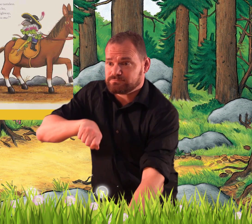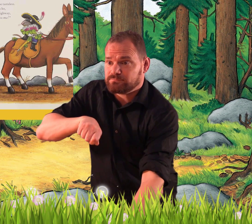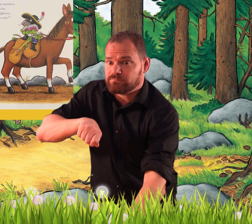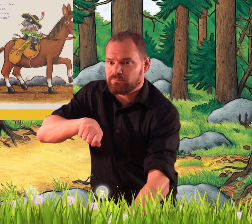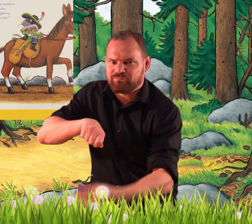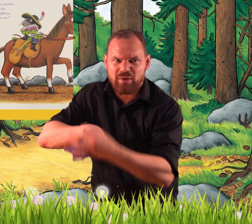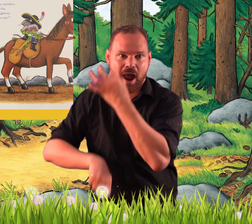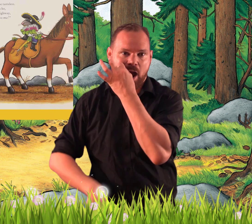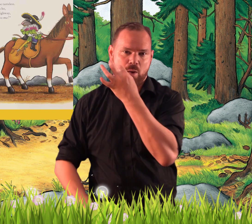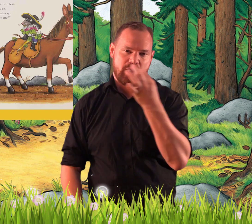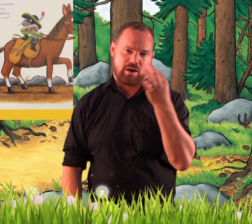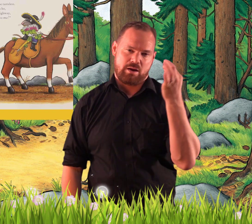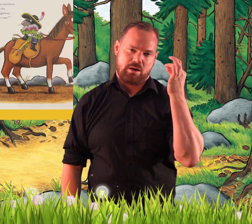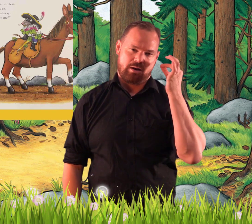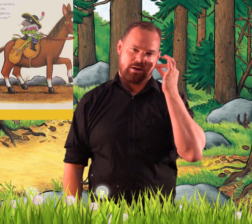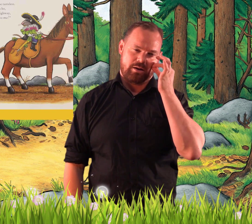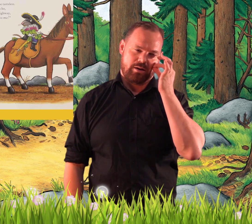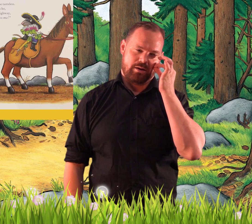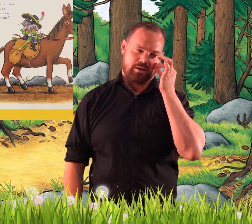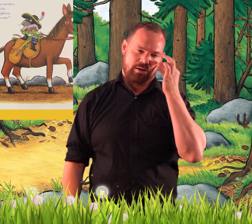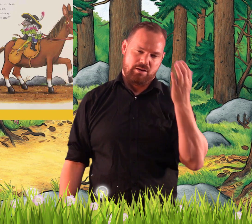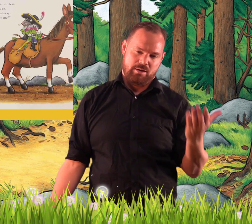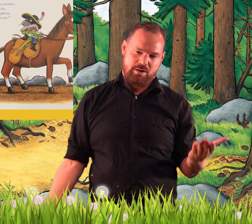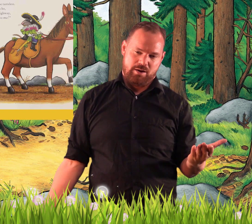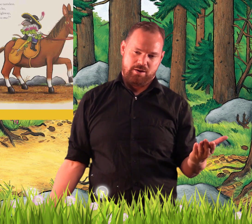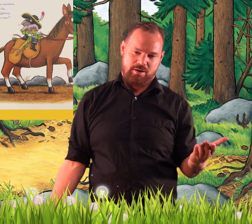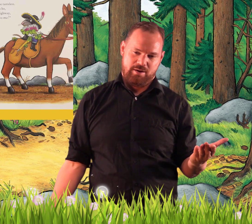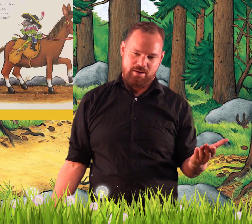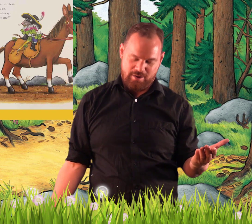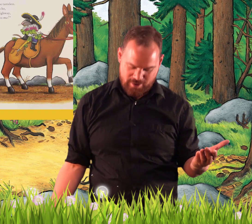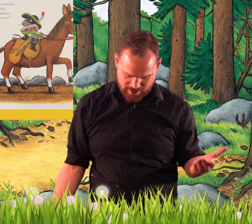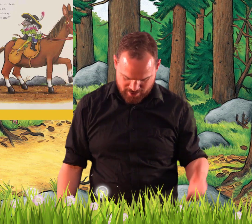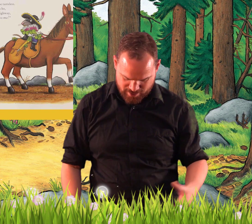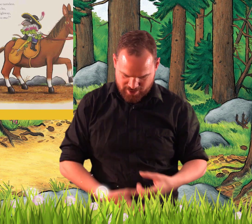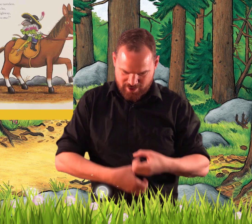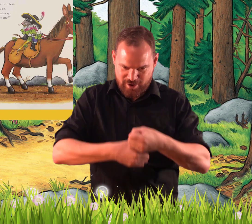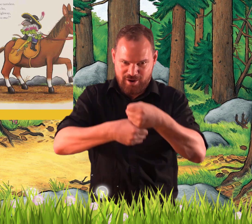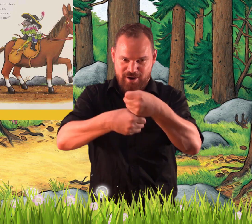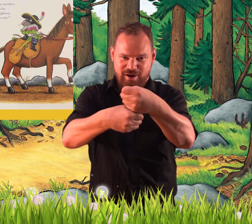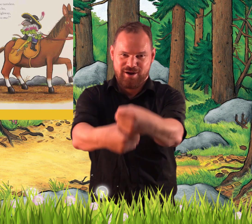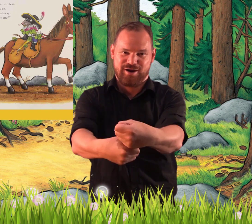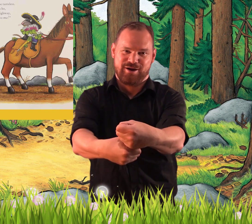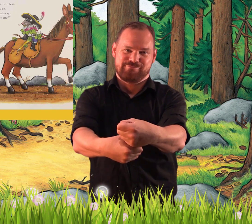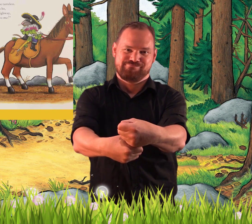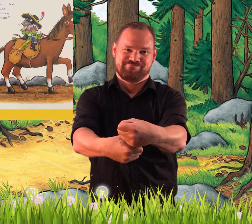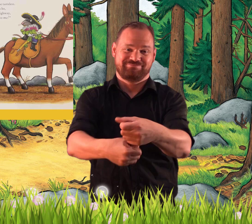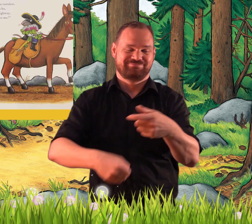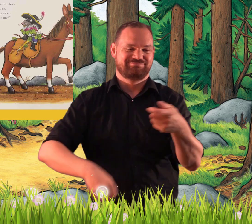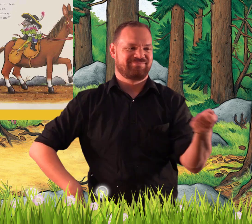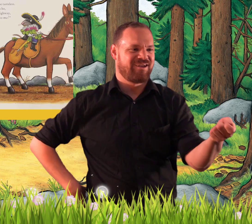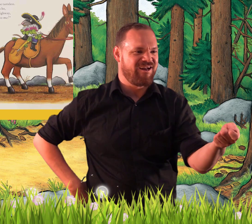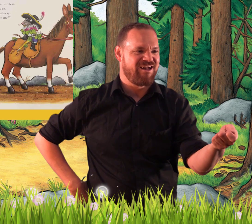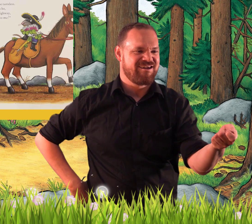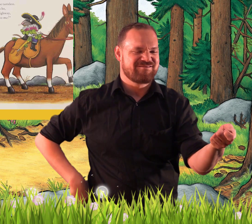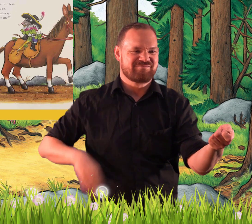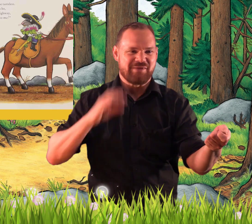she pulled out a bunch of clover. "This clover is as dull as can be, but I am the rat of